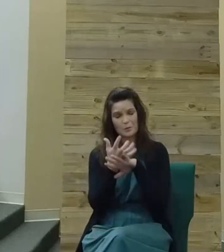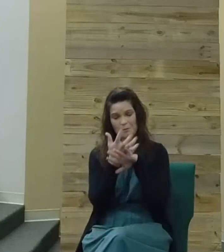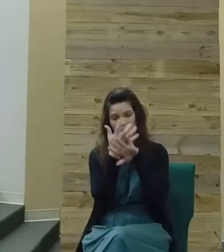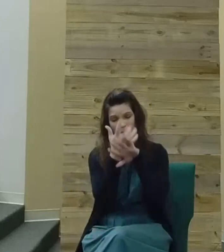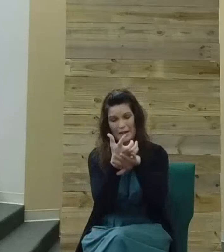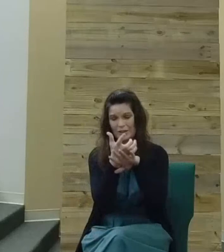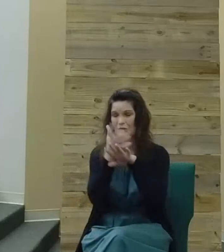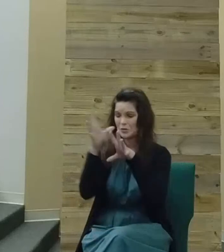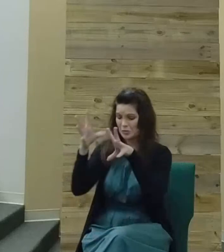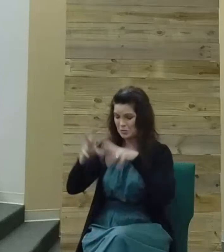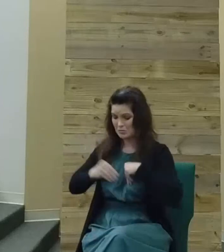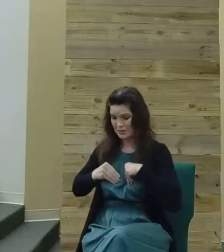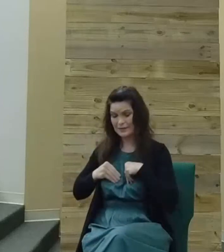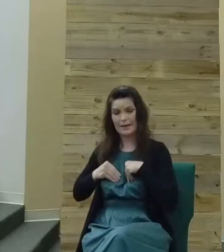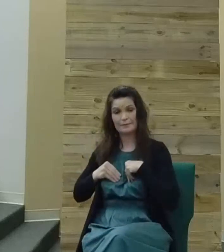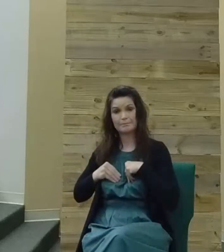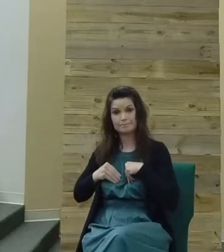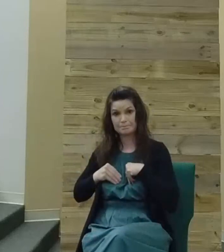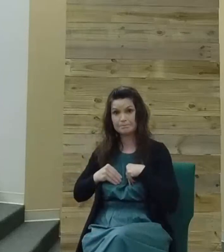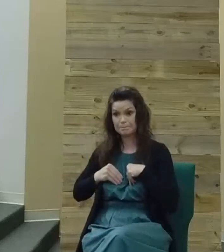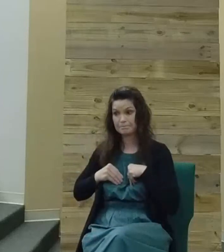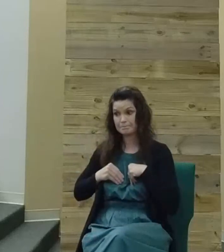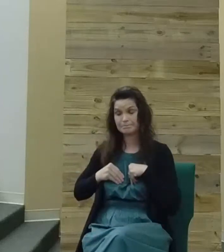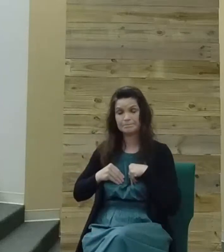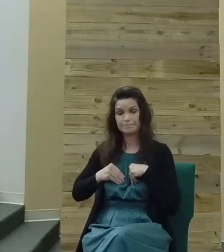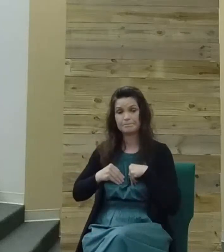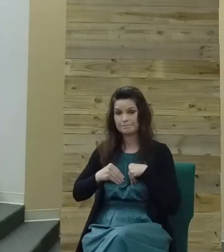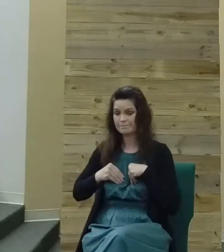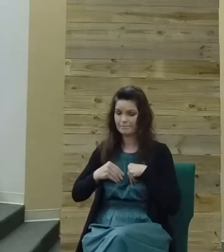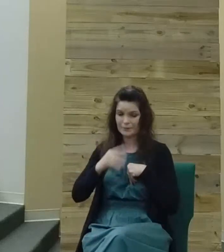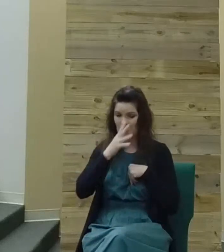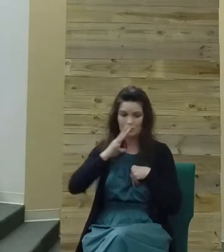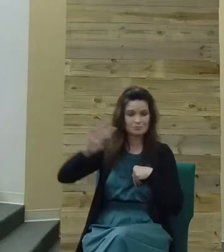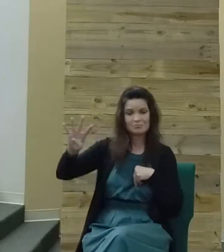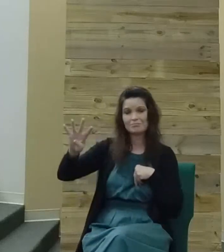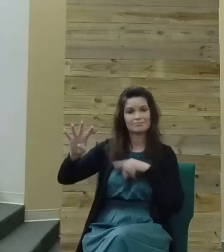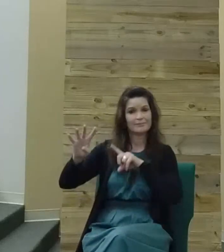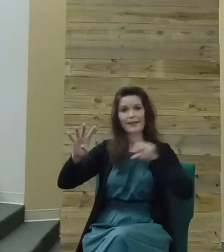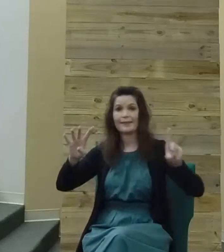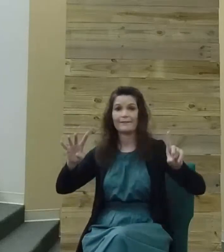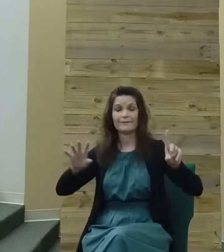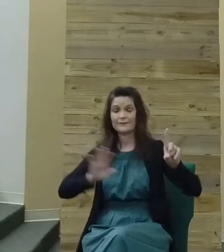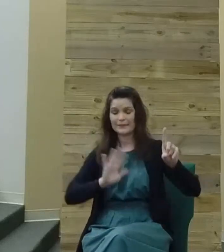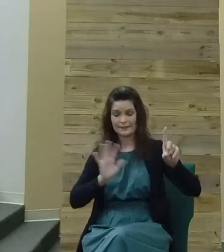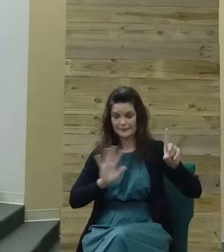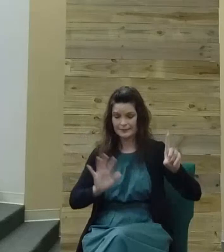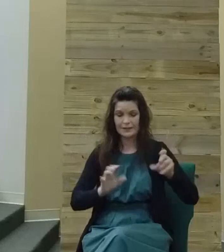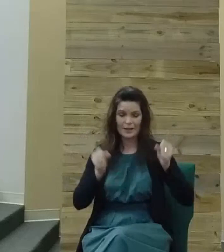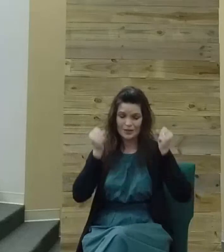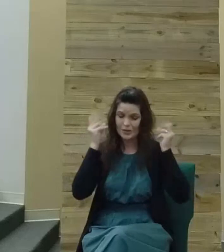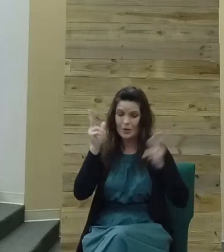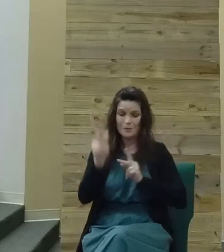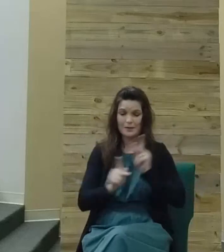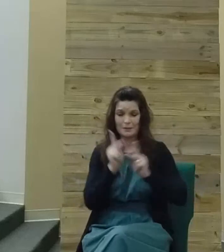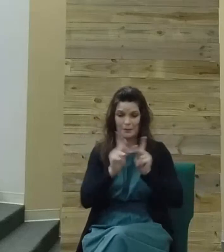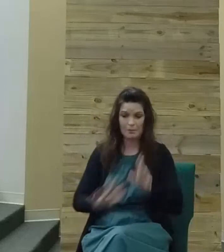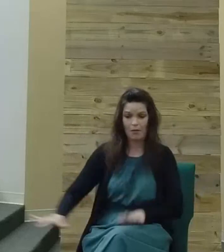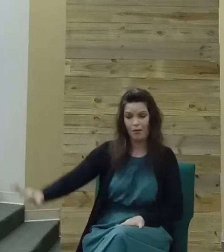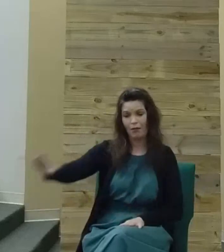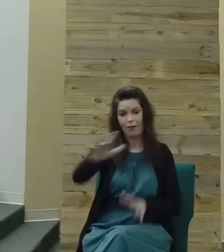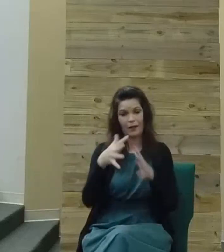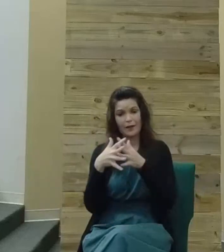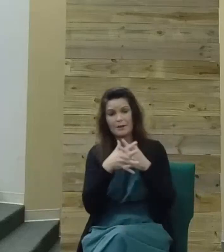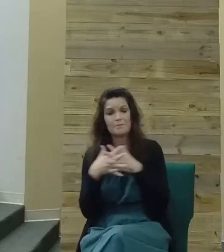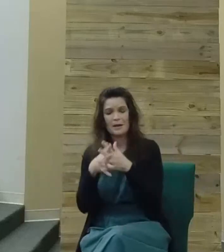We beg you to be reconciled to God. We appeal to you. Don't receive the message in vain. So many people